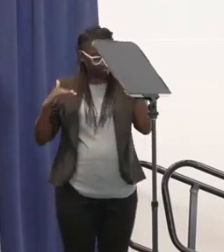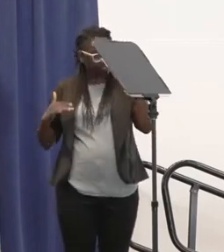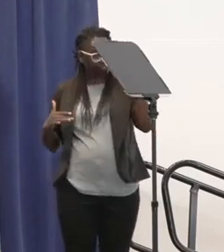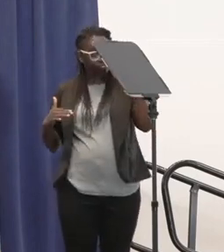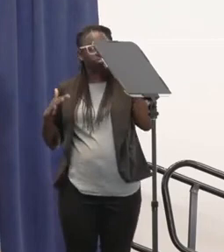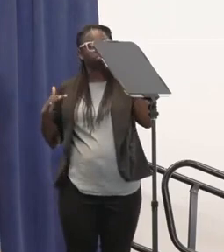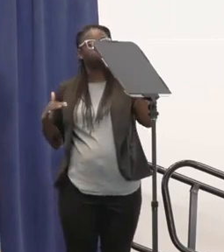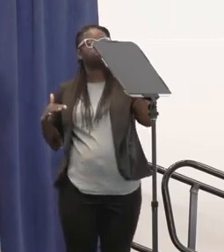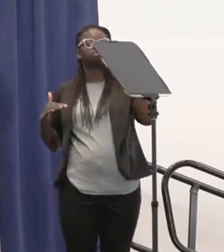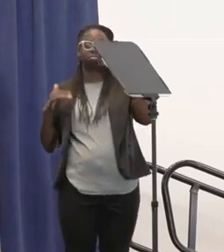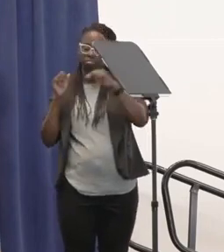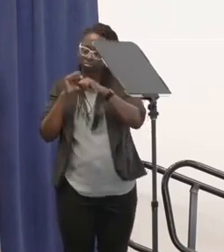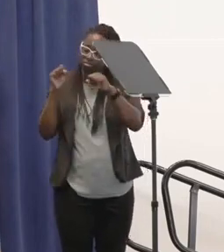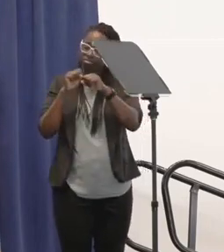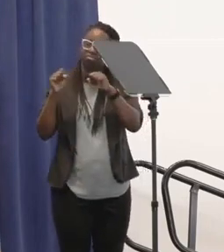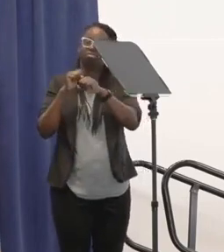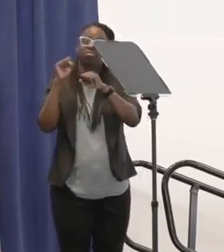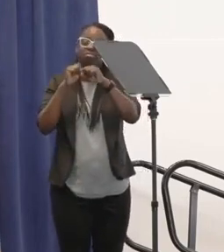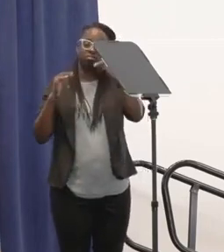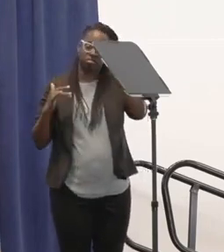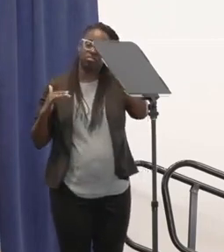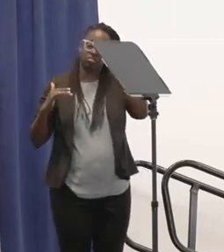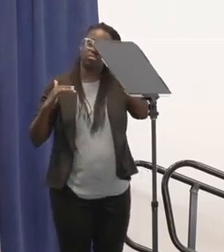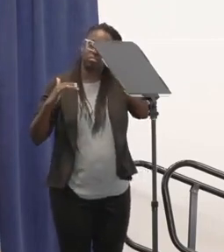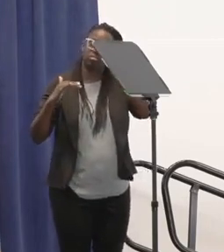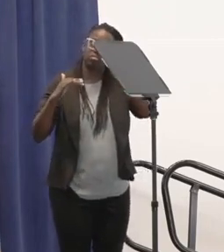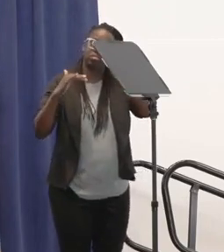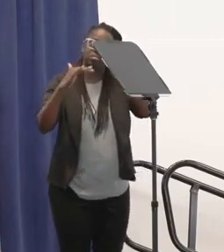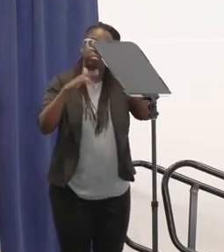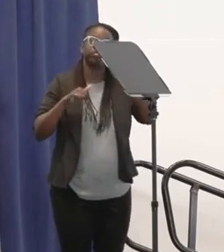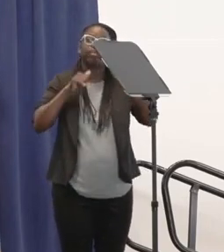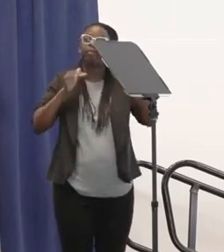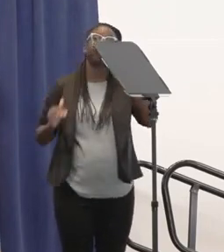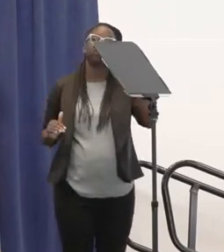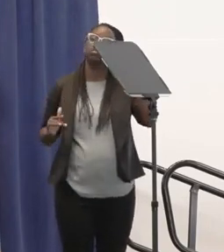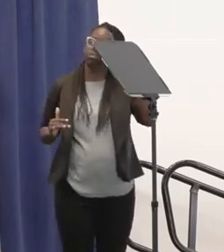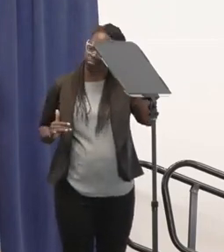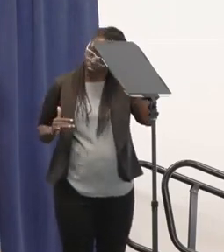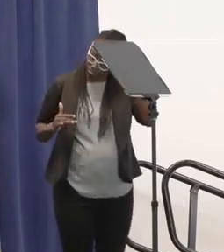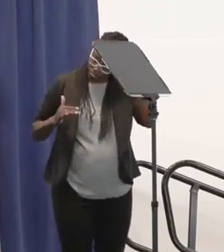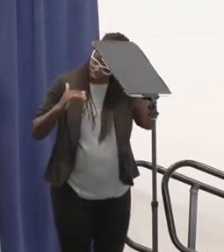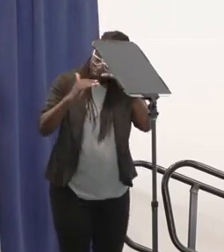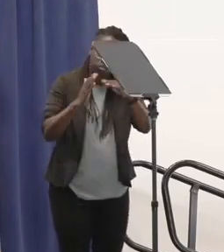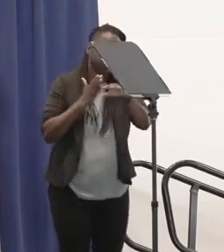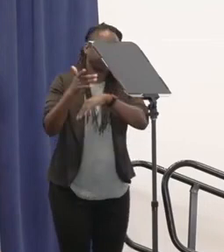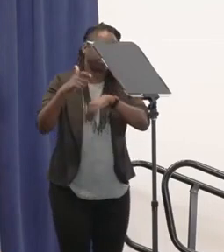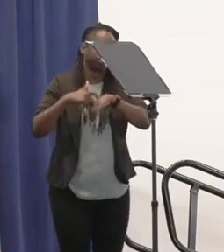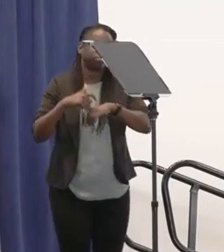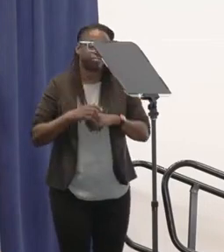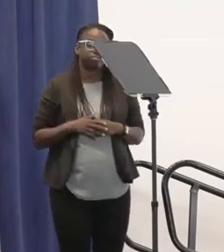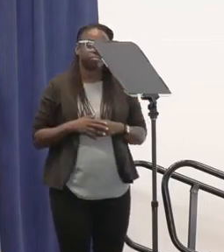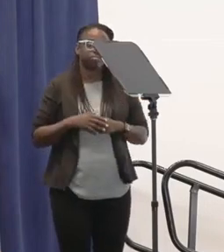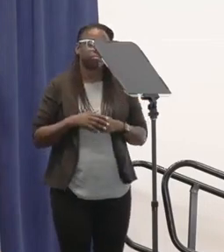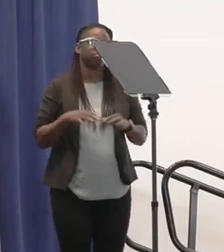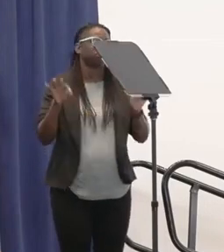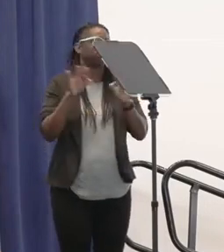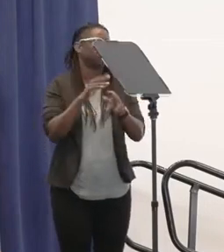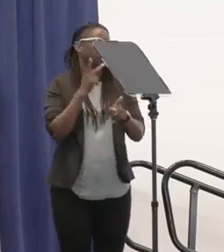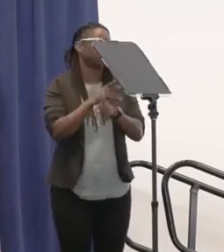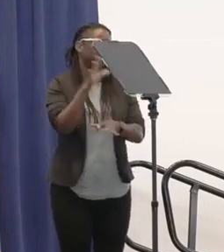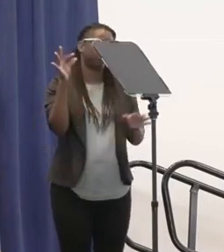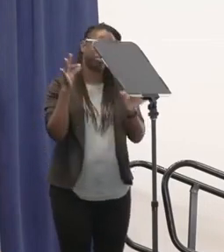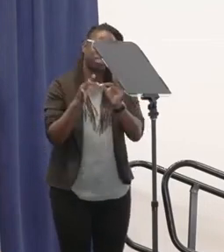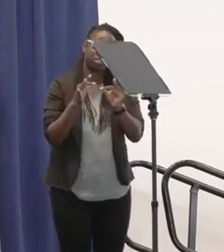time. So it's just to say, I want you to keep the faith on the work that you need to do. It is